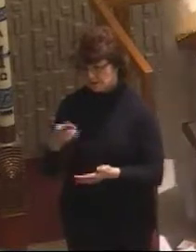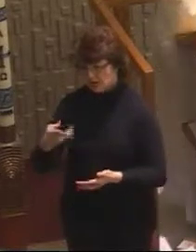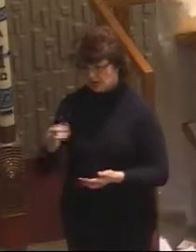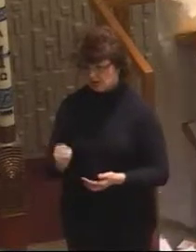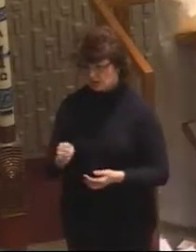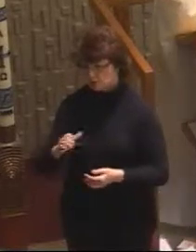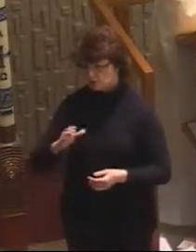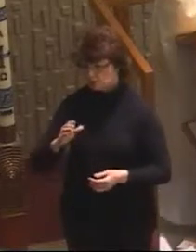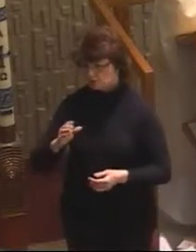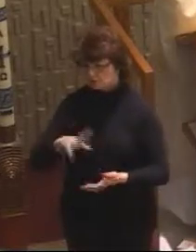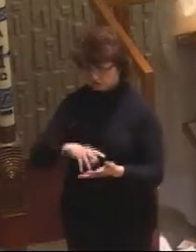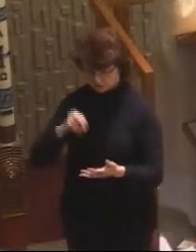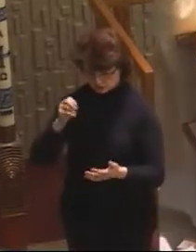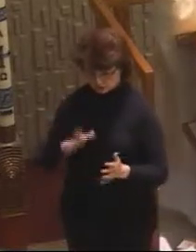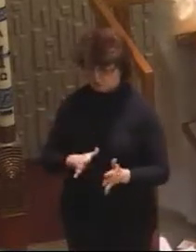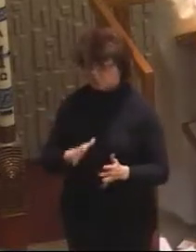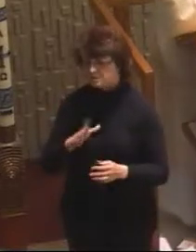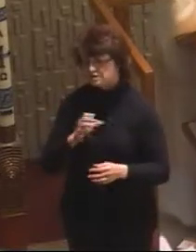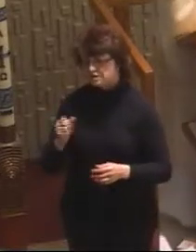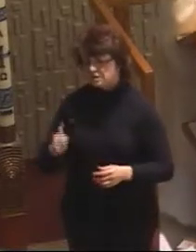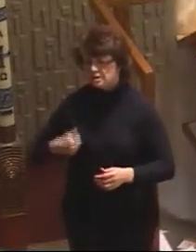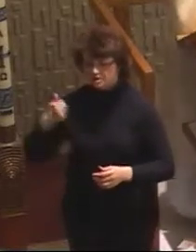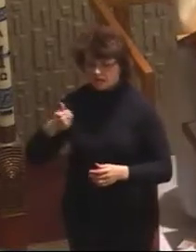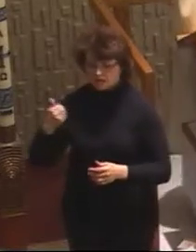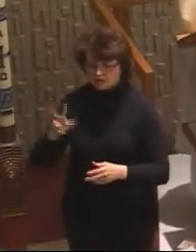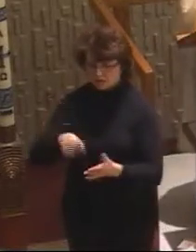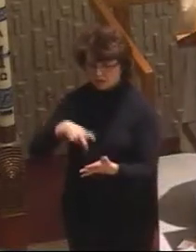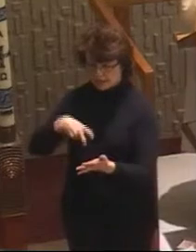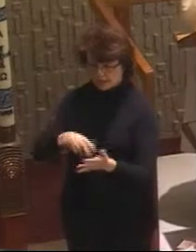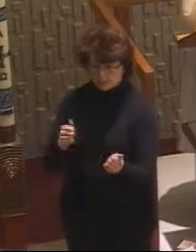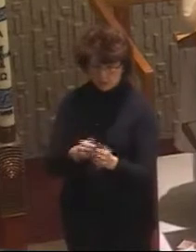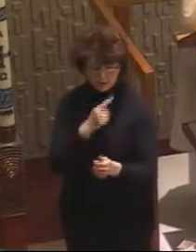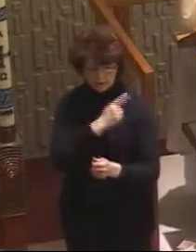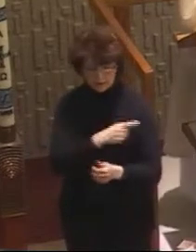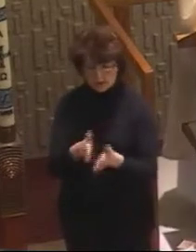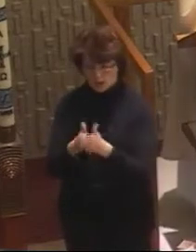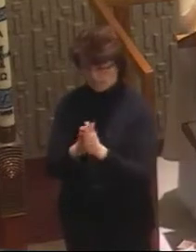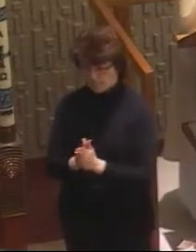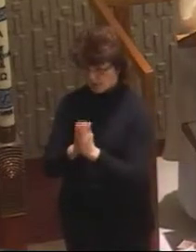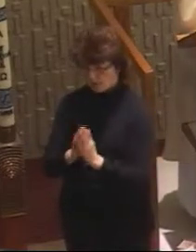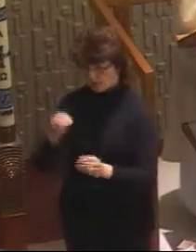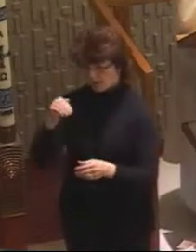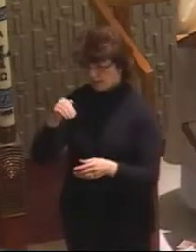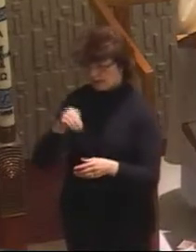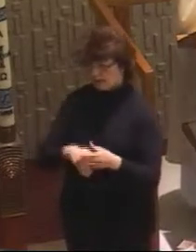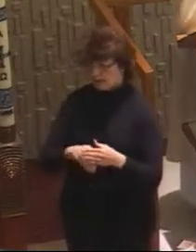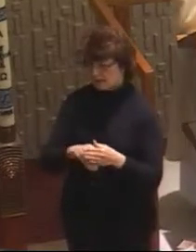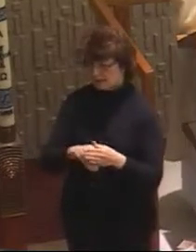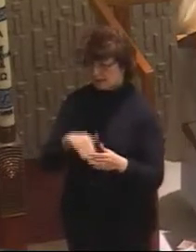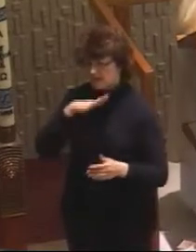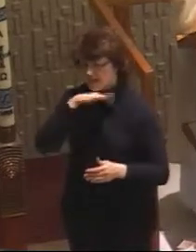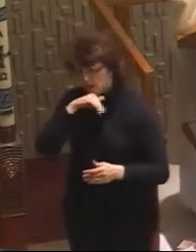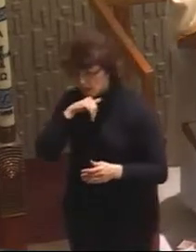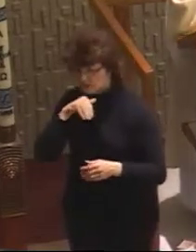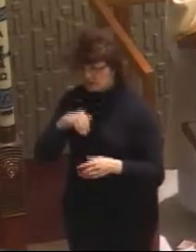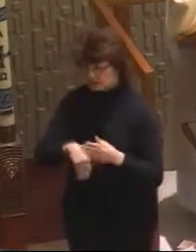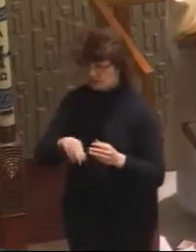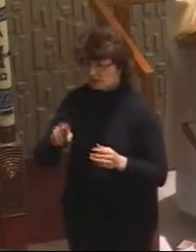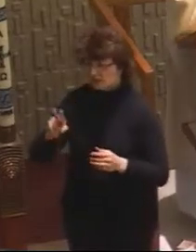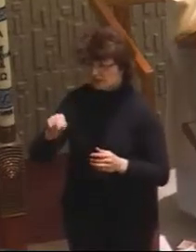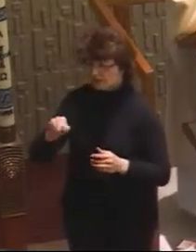school students and the college students, adults who knelt down with me and prayed in the dump of Managua,